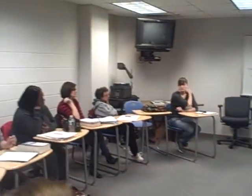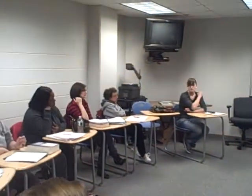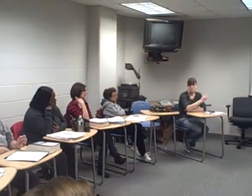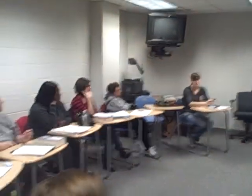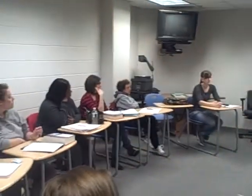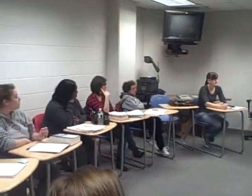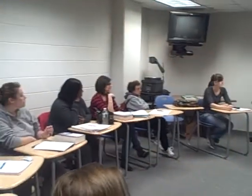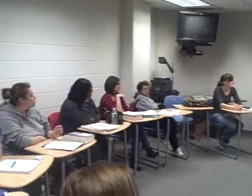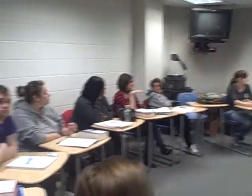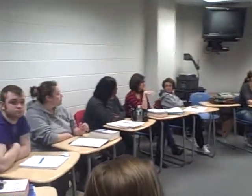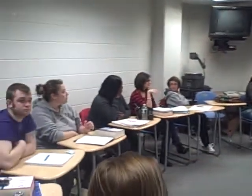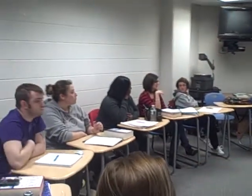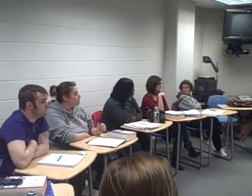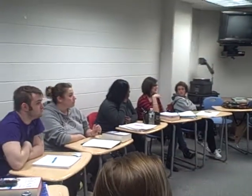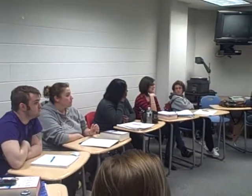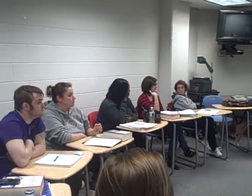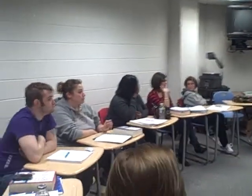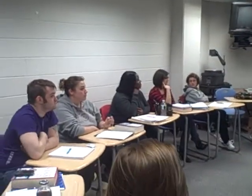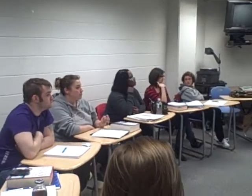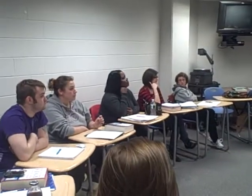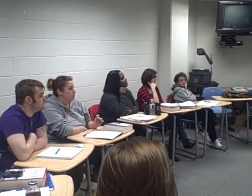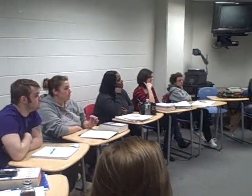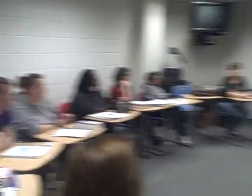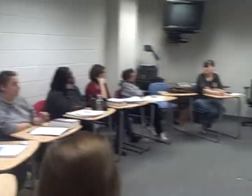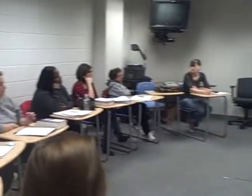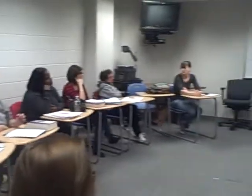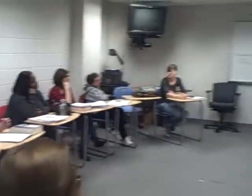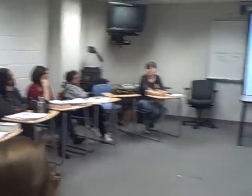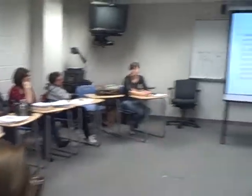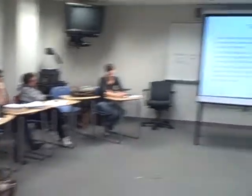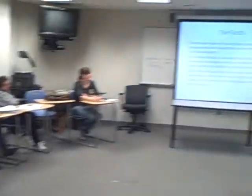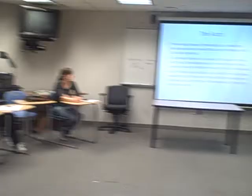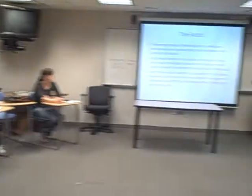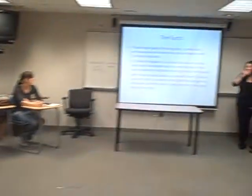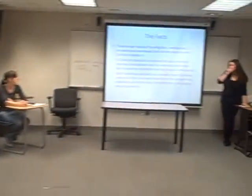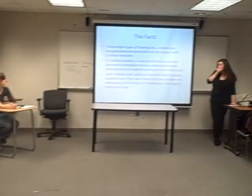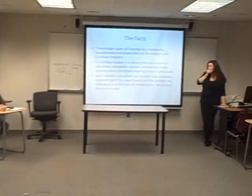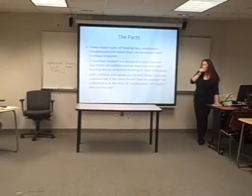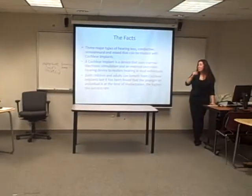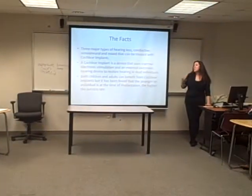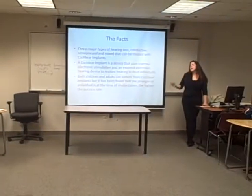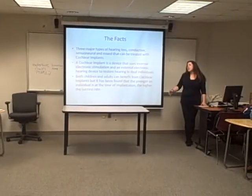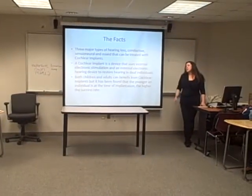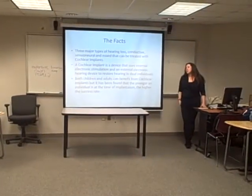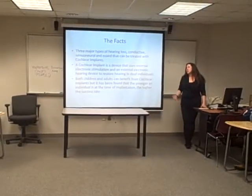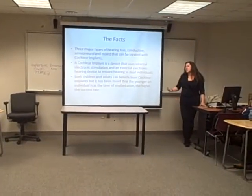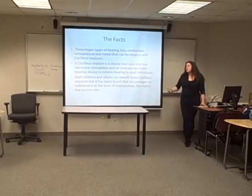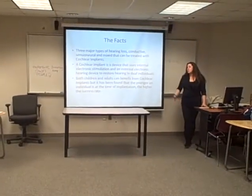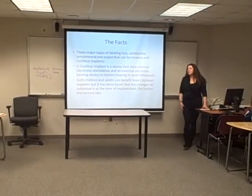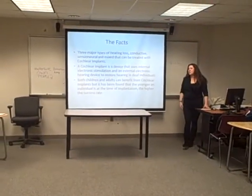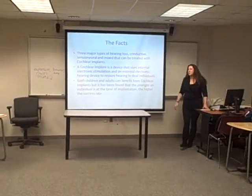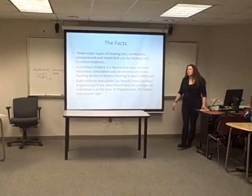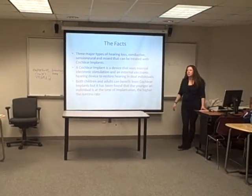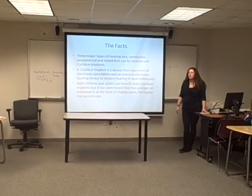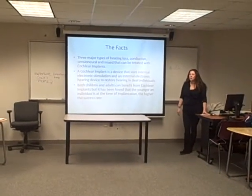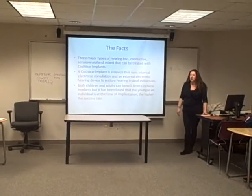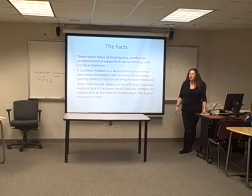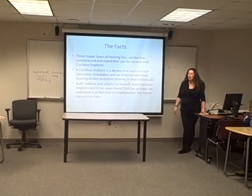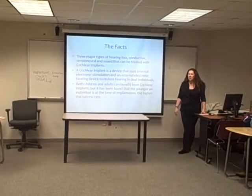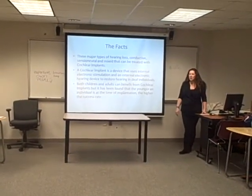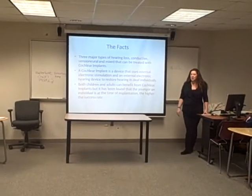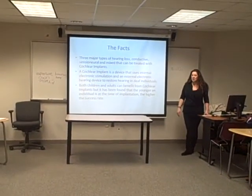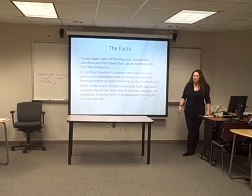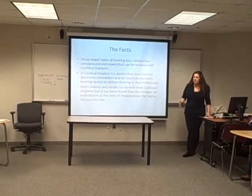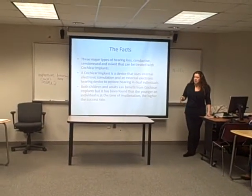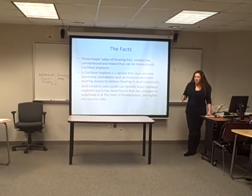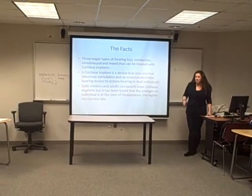reaction when your daughter was diagnosed? What was my reaction? Yeah. Tears. Yeah, they said she was 27 months old.